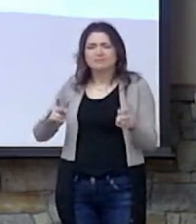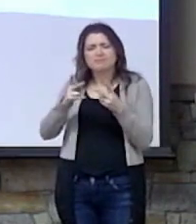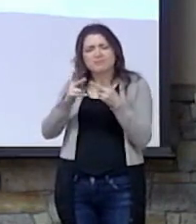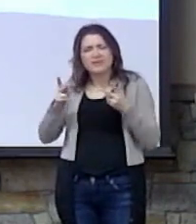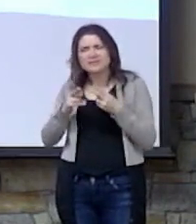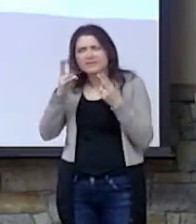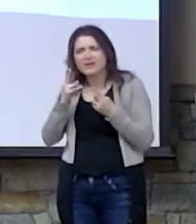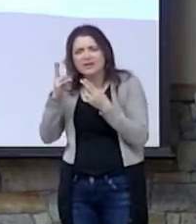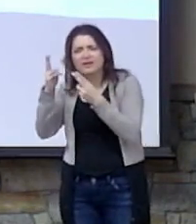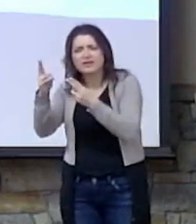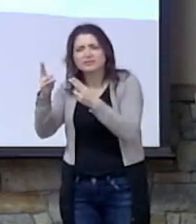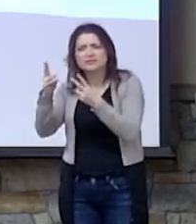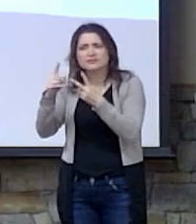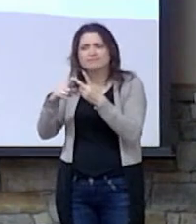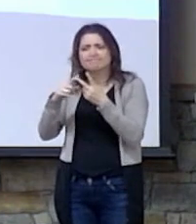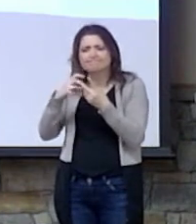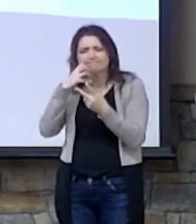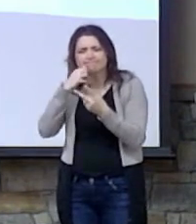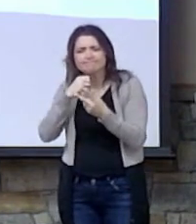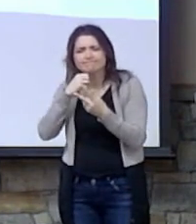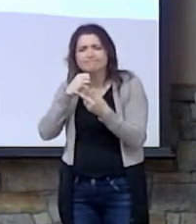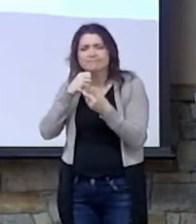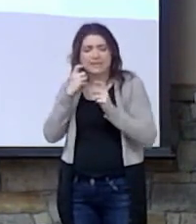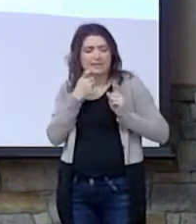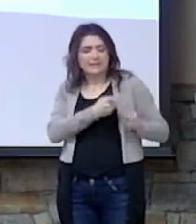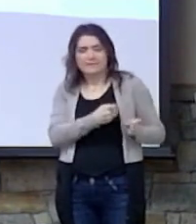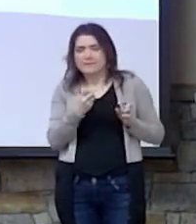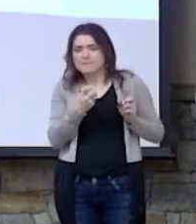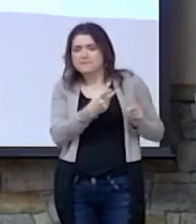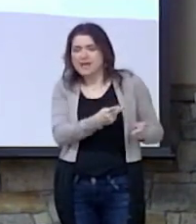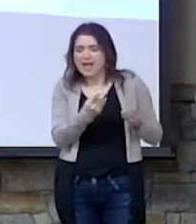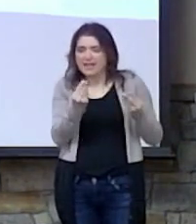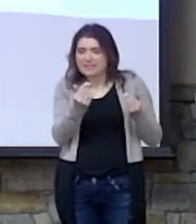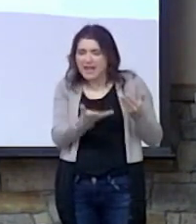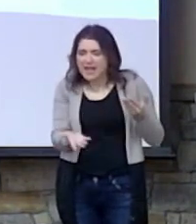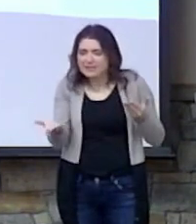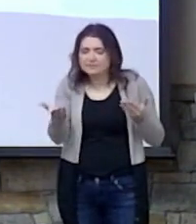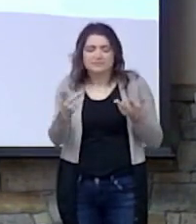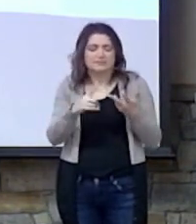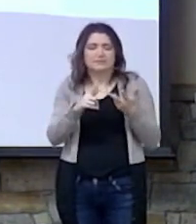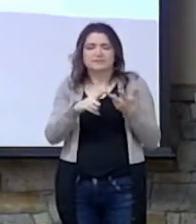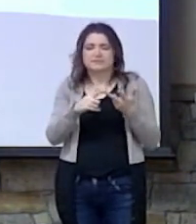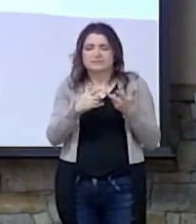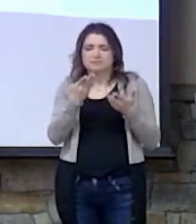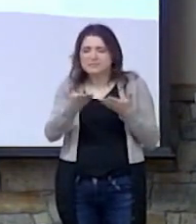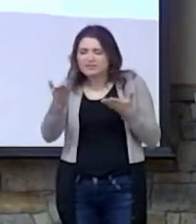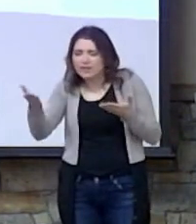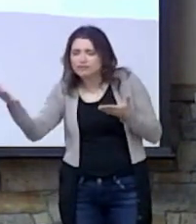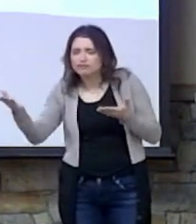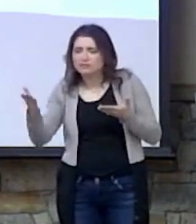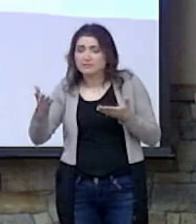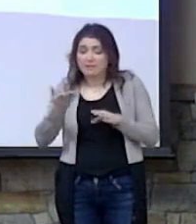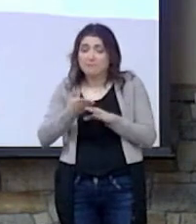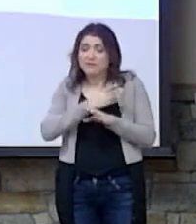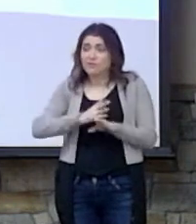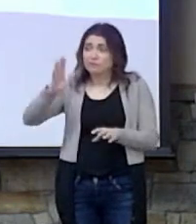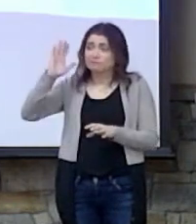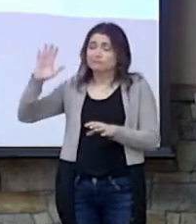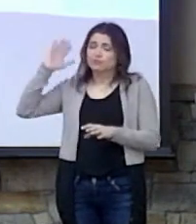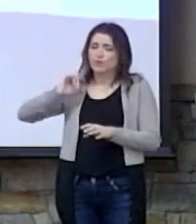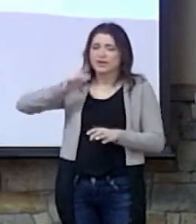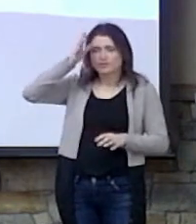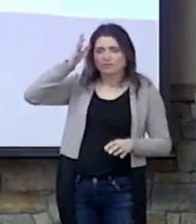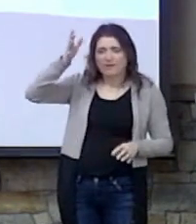of dignity, given back land and possessions that were once his grandfather's. Does